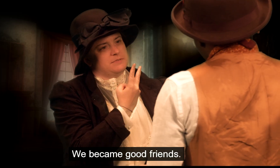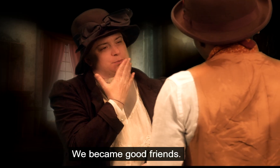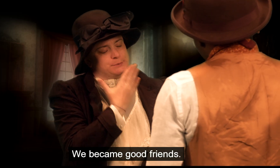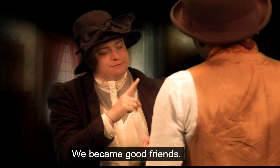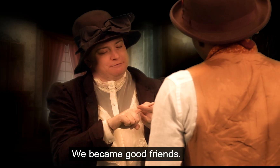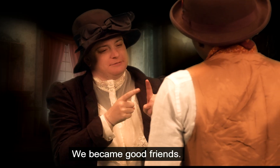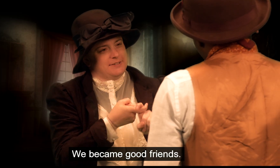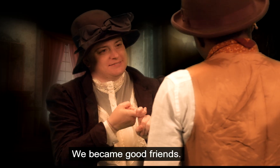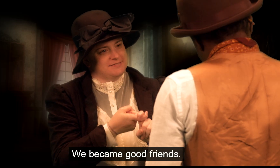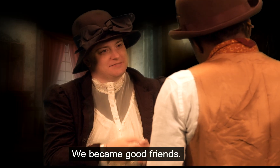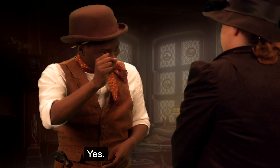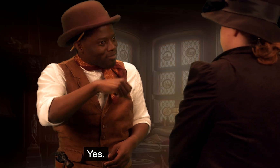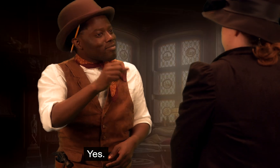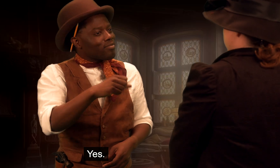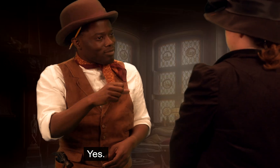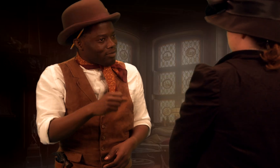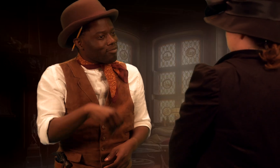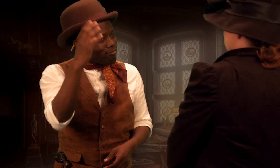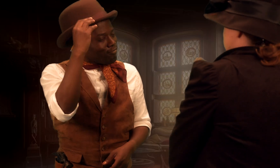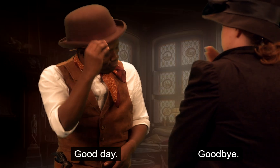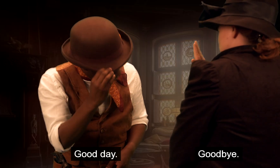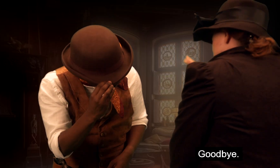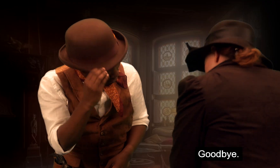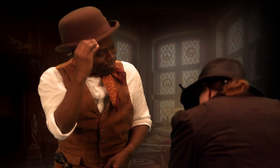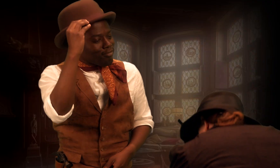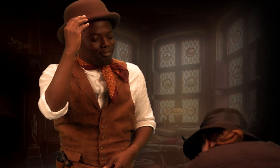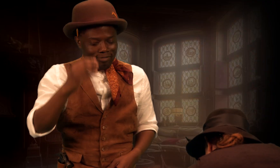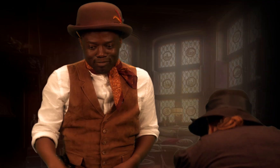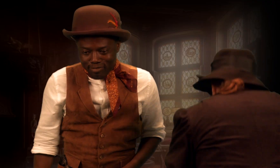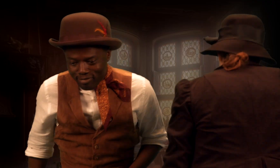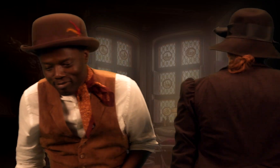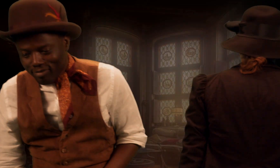became good friends. Yes. Good day. Goodbye.